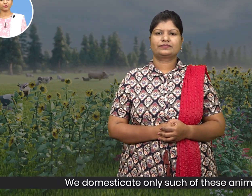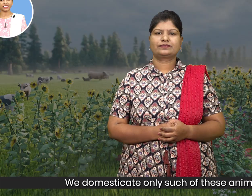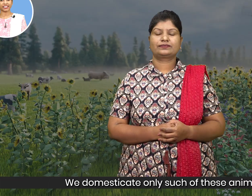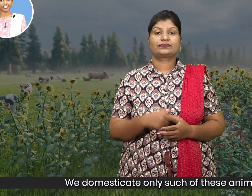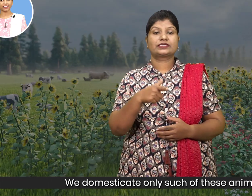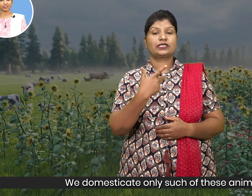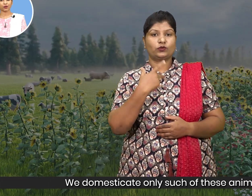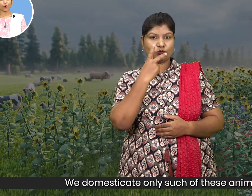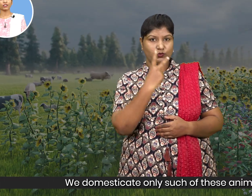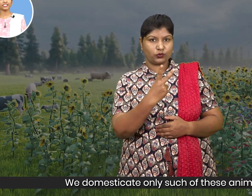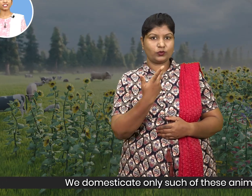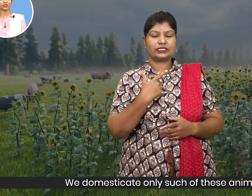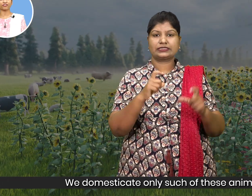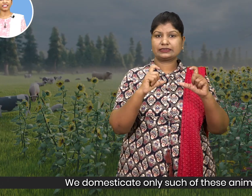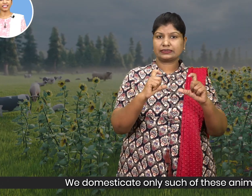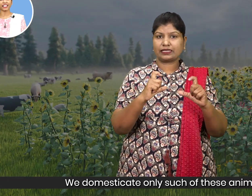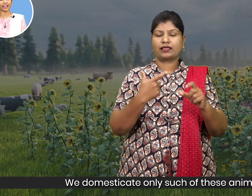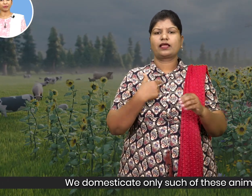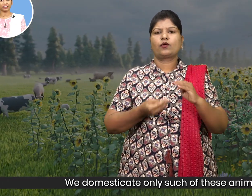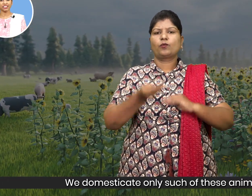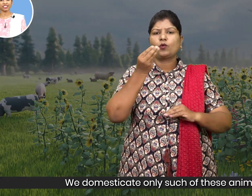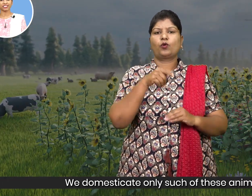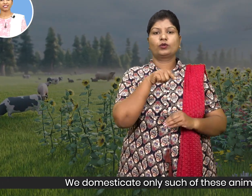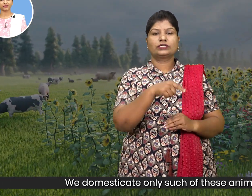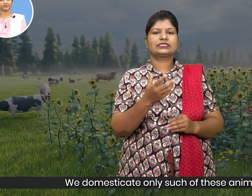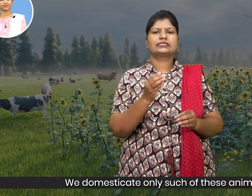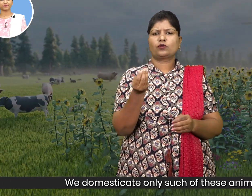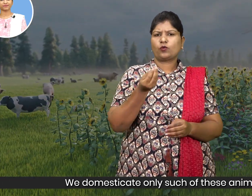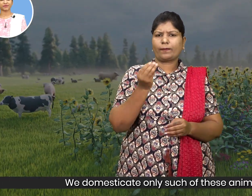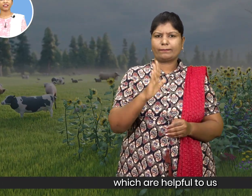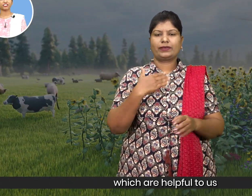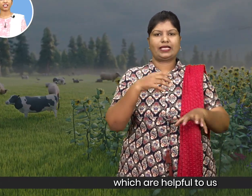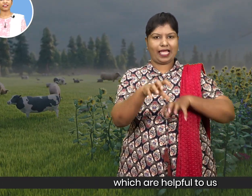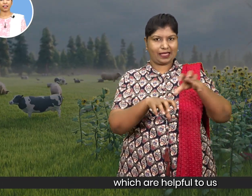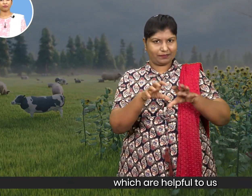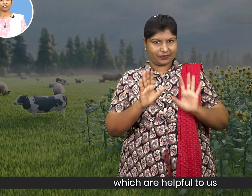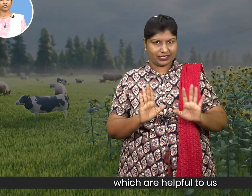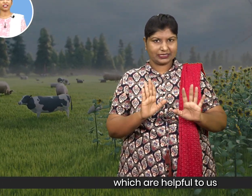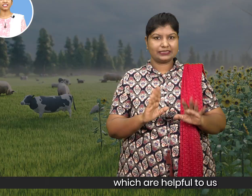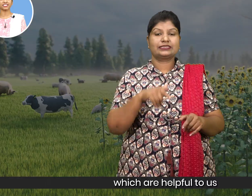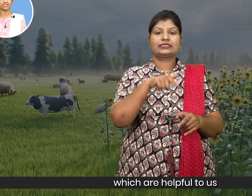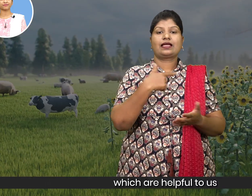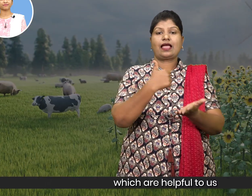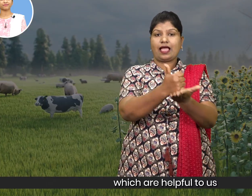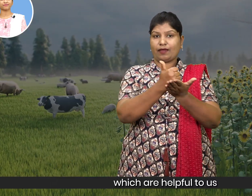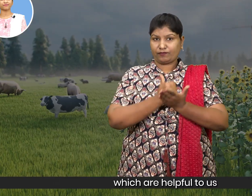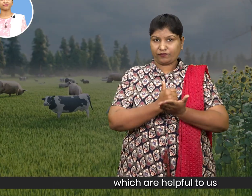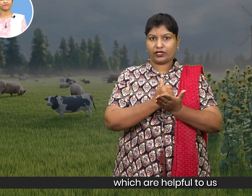We domesticate only such of these animals which are helpful to us: